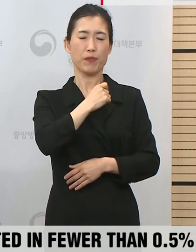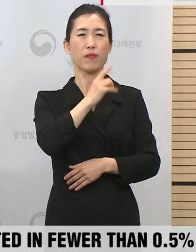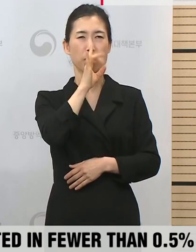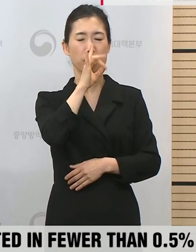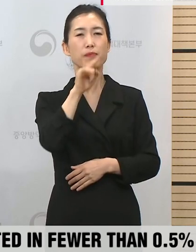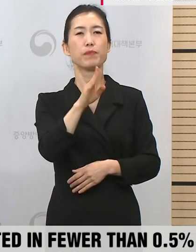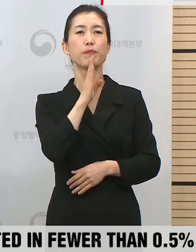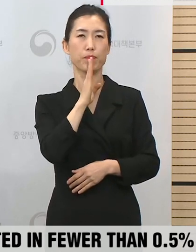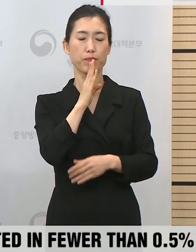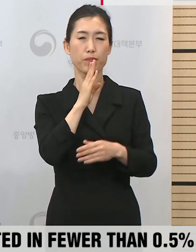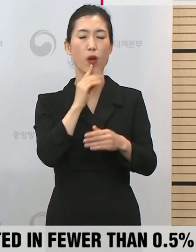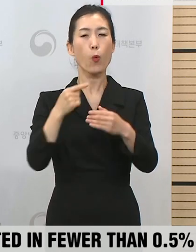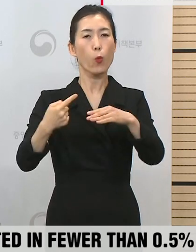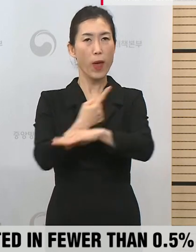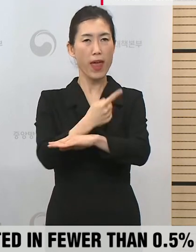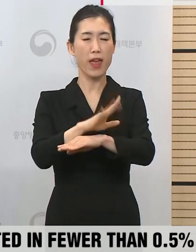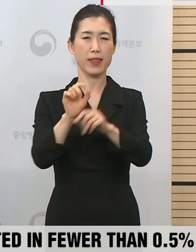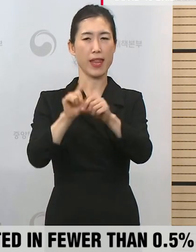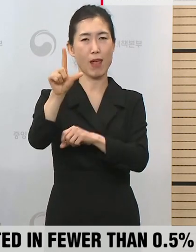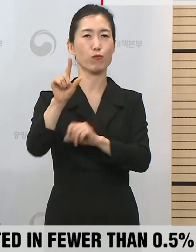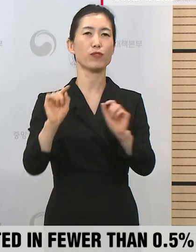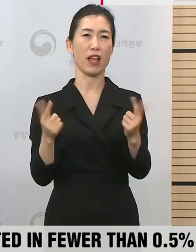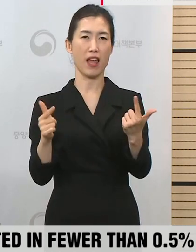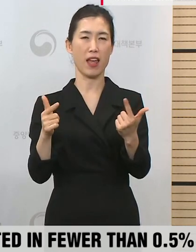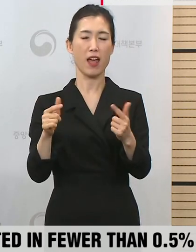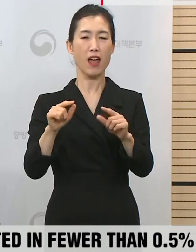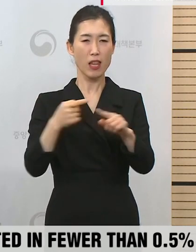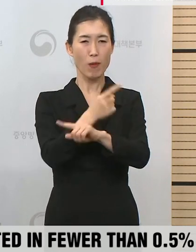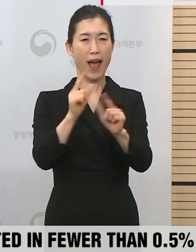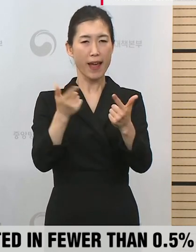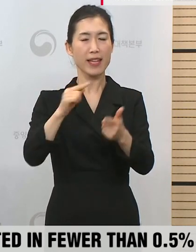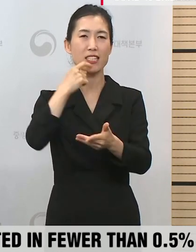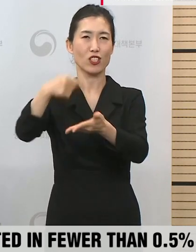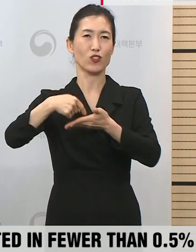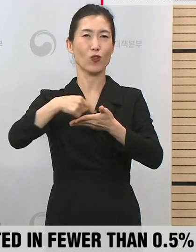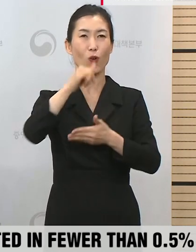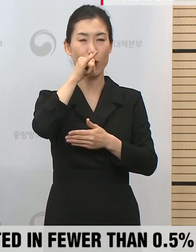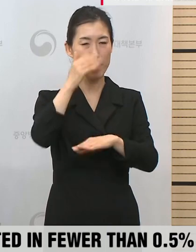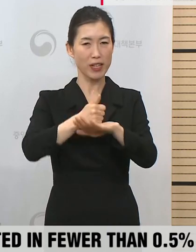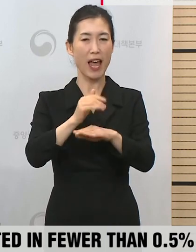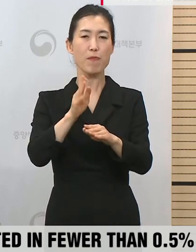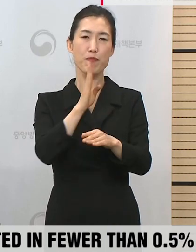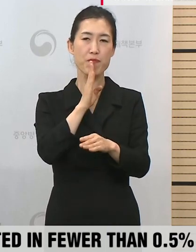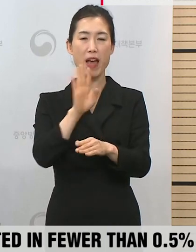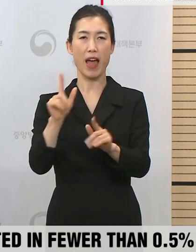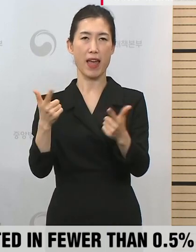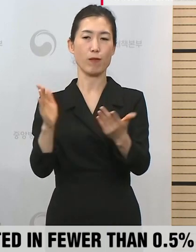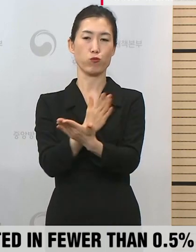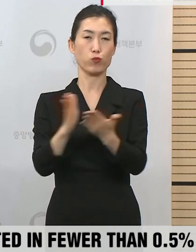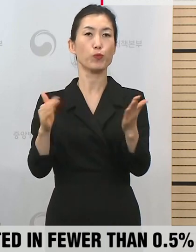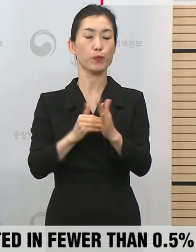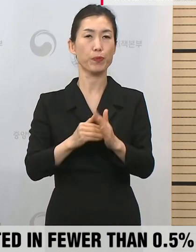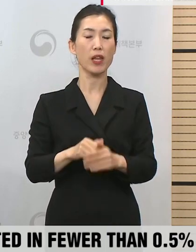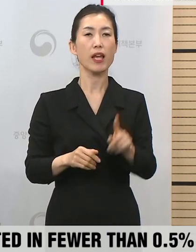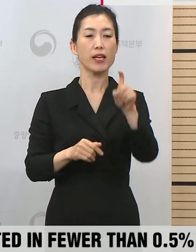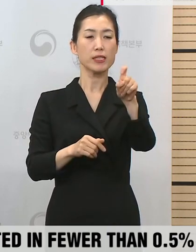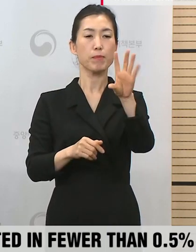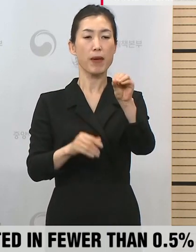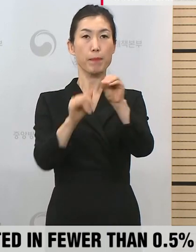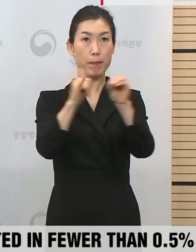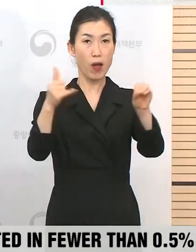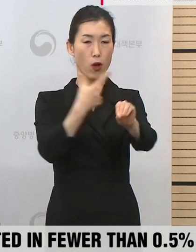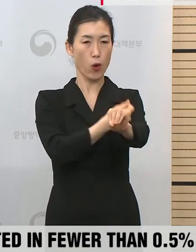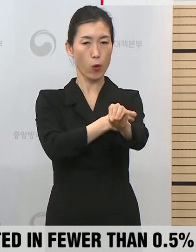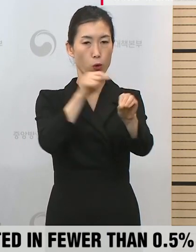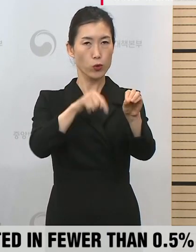to be anaphylaxis responses. And we see that a majority of others were not related to